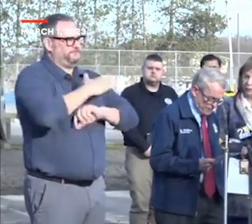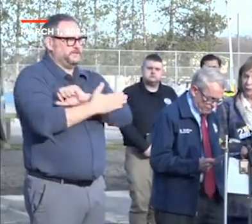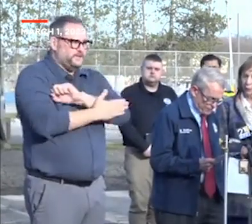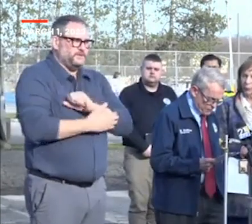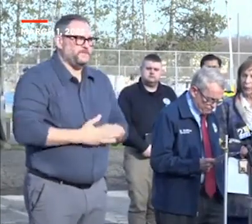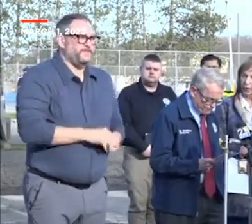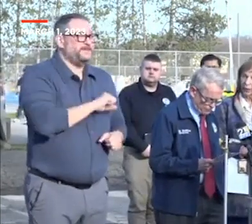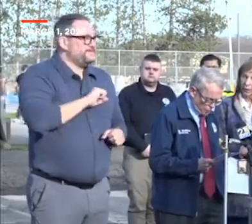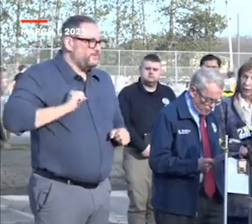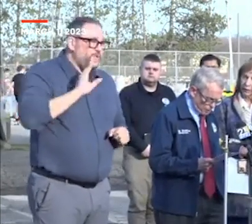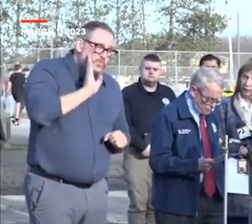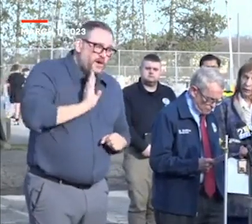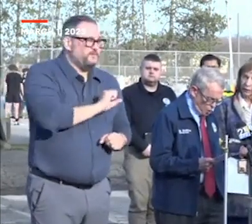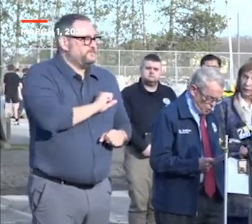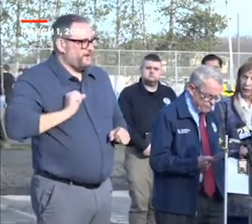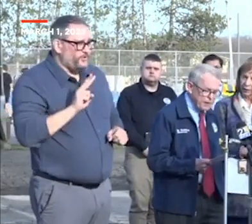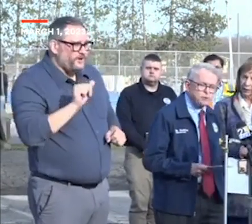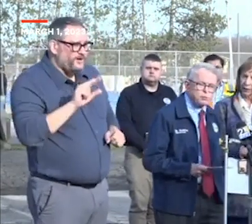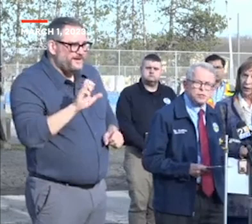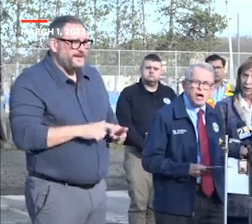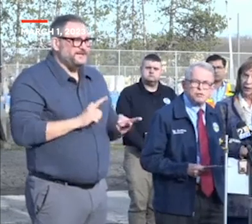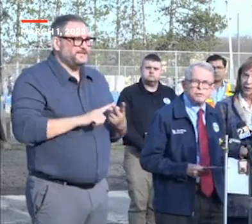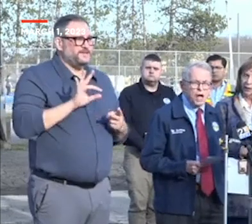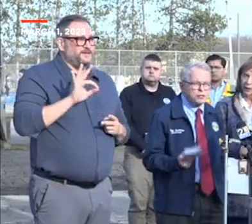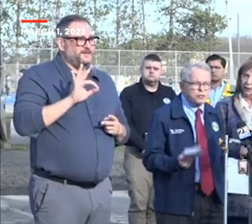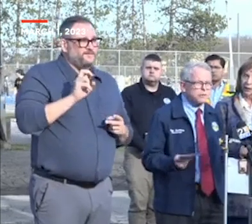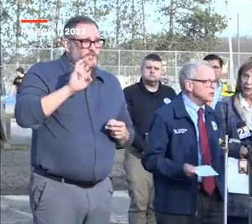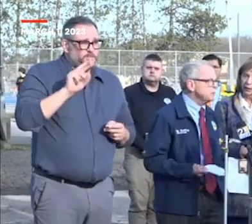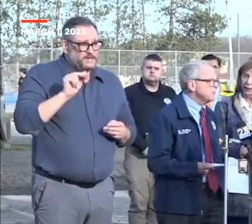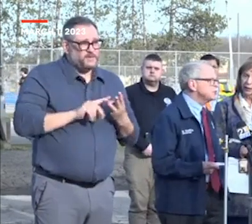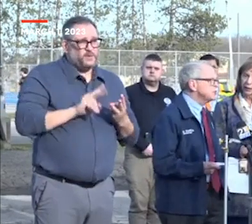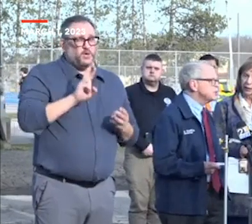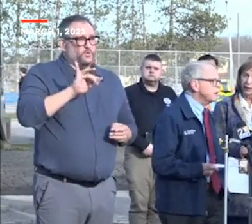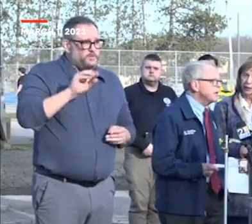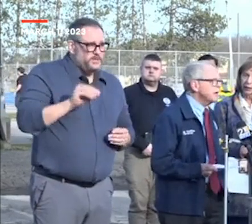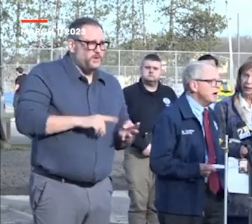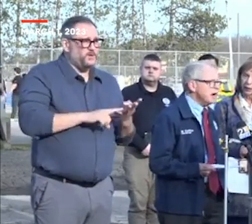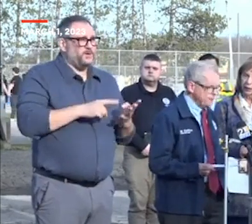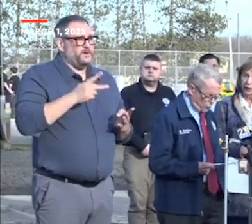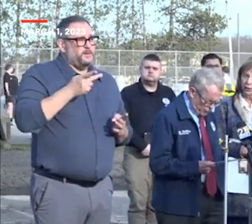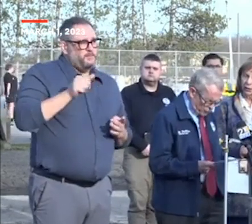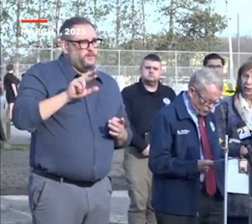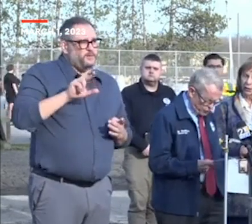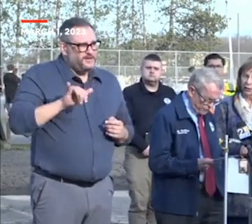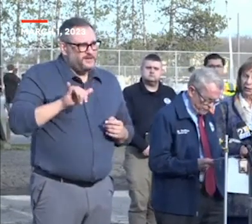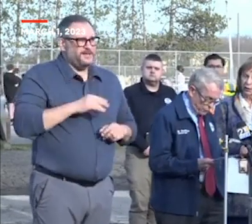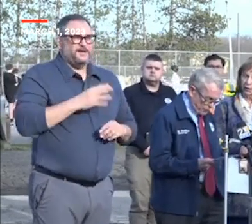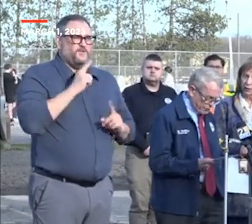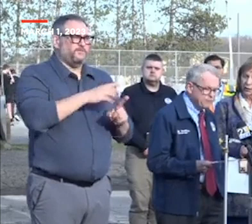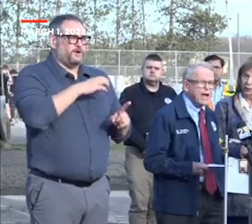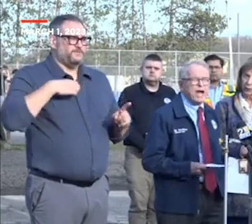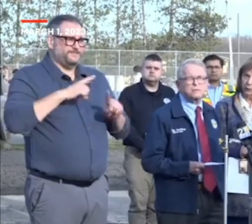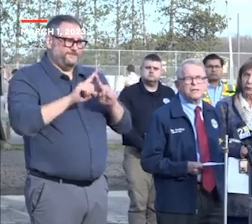Casey, Fetterman, Rubio, Hawley, as well as Congressman Johnson, congressman from this district, for their introduction of the